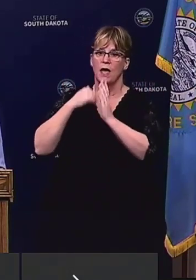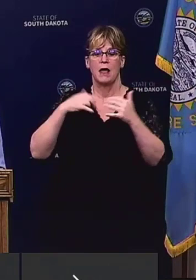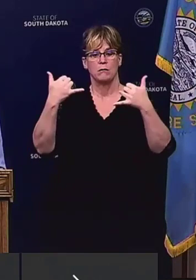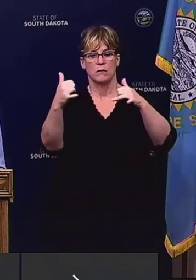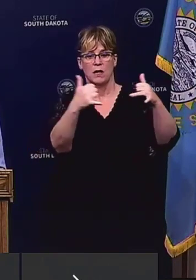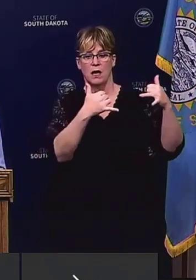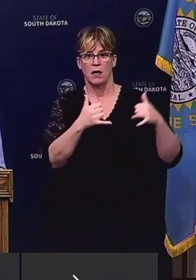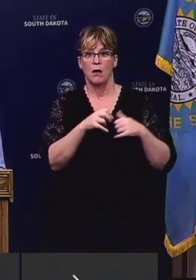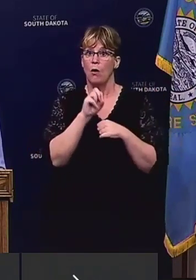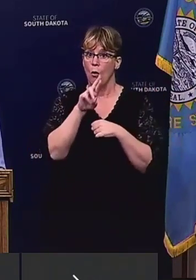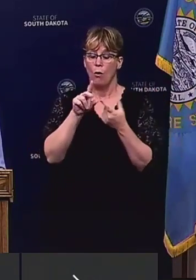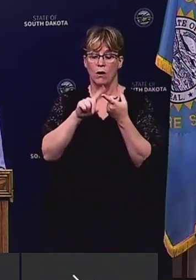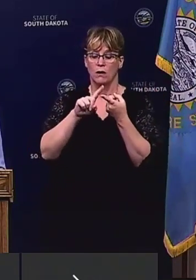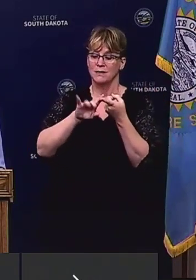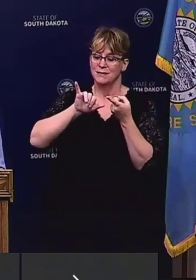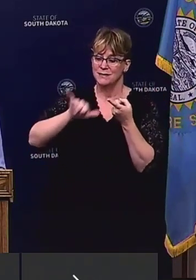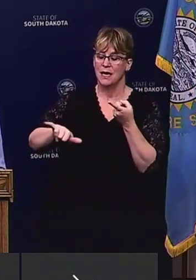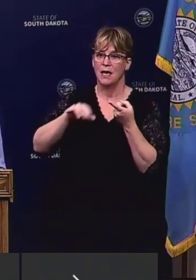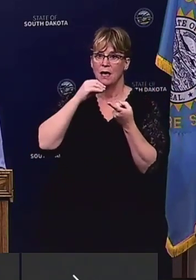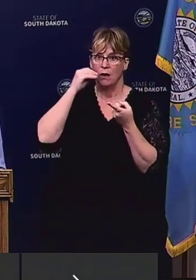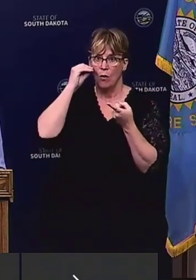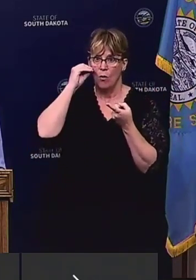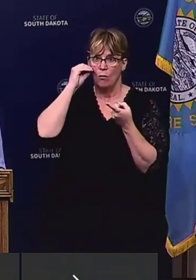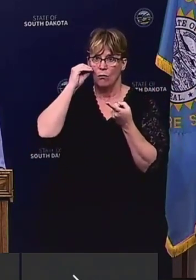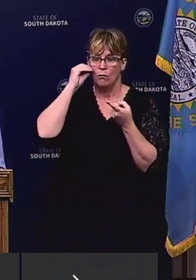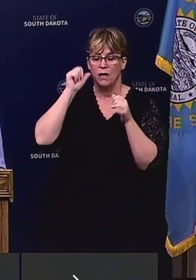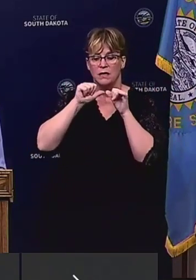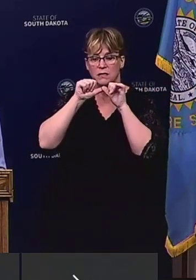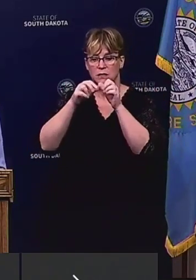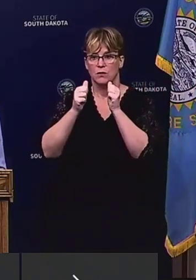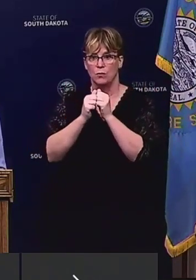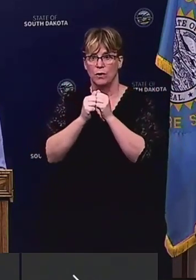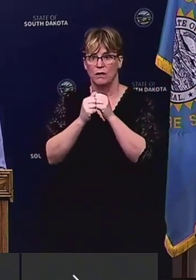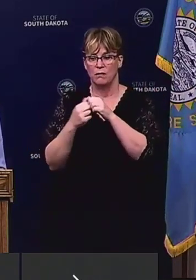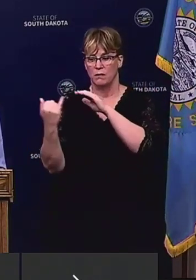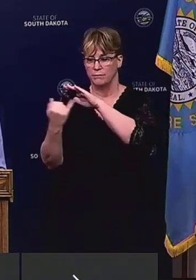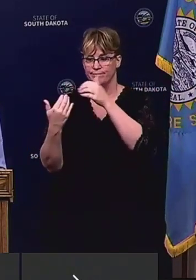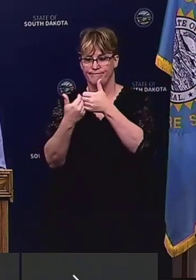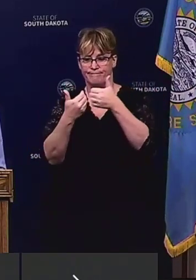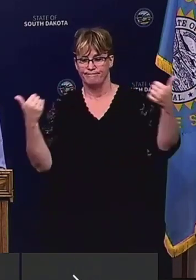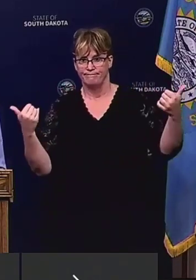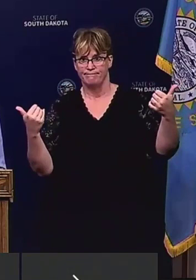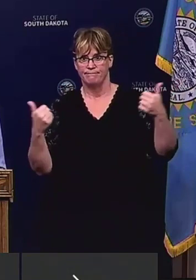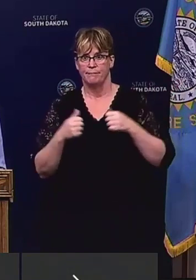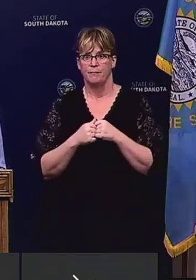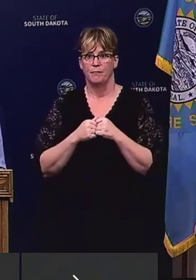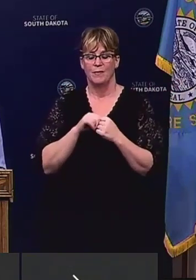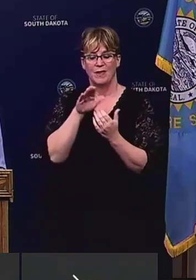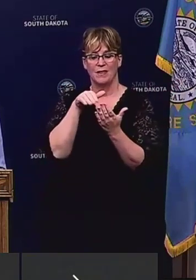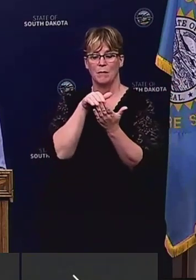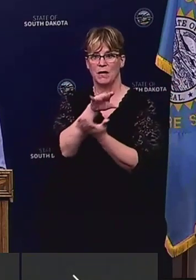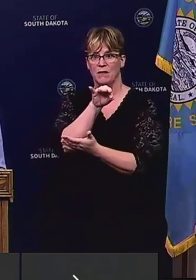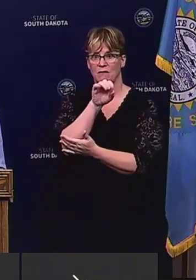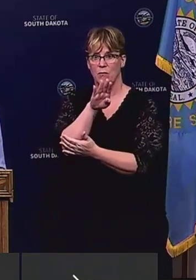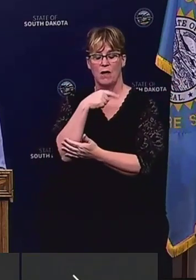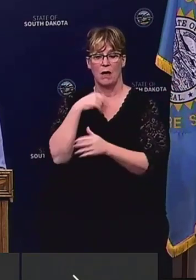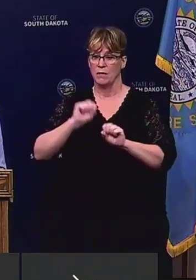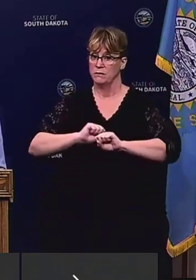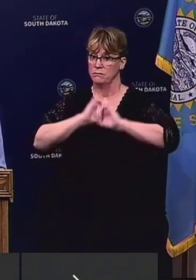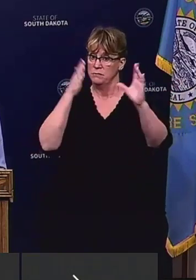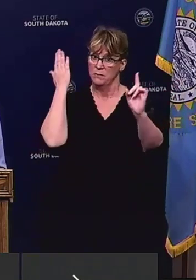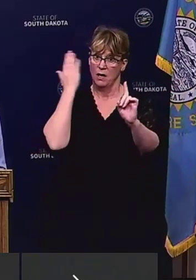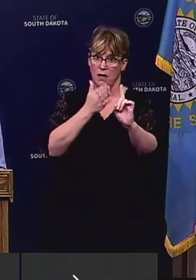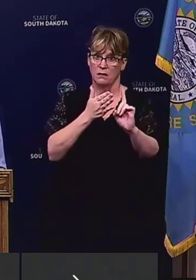play, or to stay at home and to conduct social distancing. Now, since the middle of February, I've been very clear with the people of this